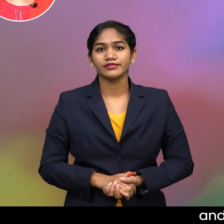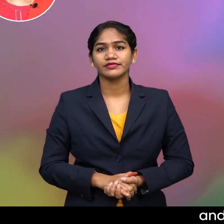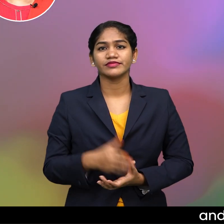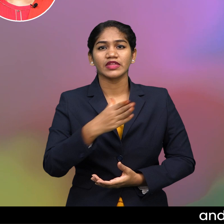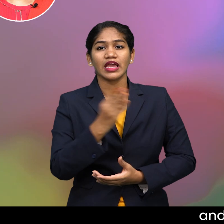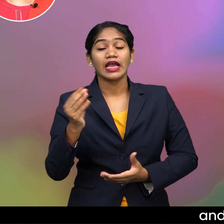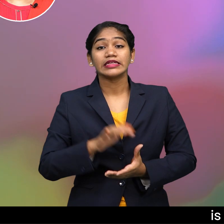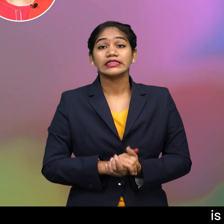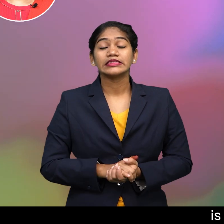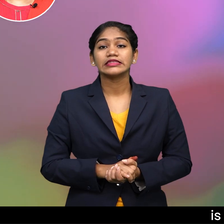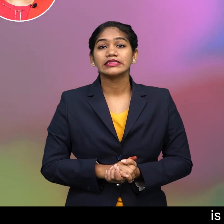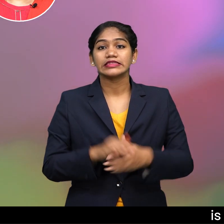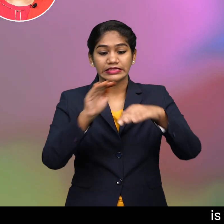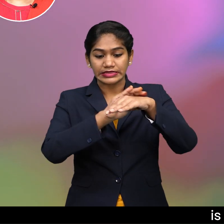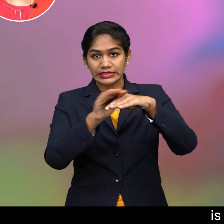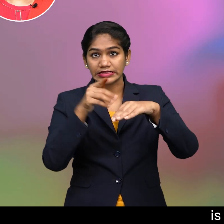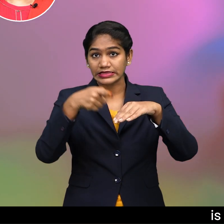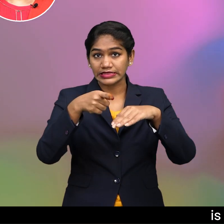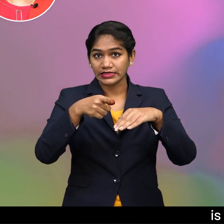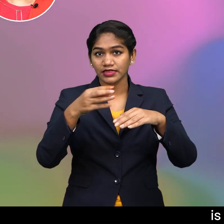and pia mater is filled with